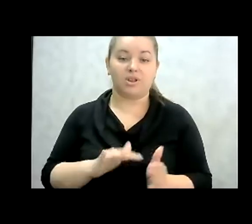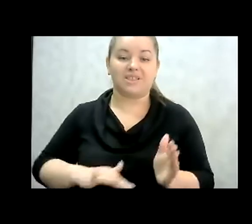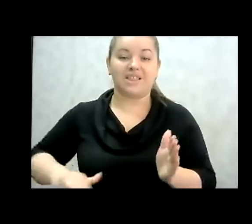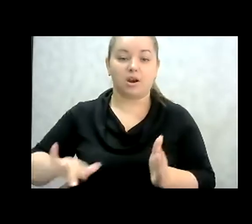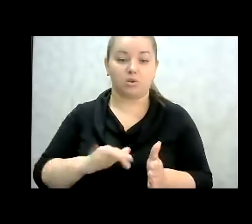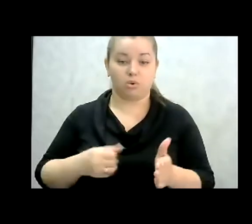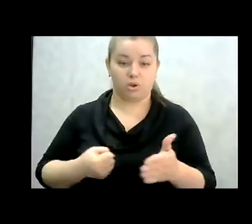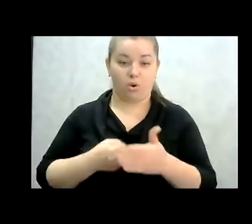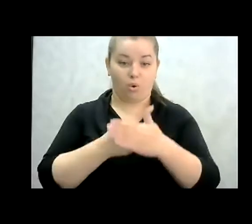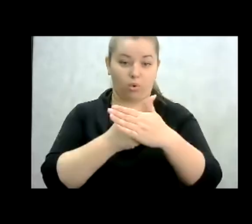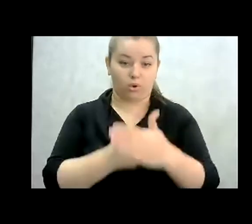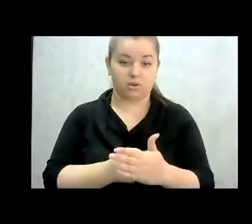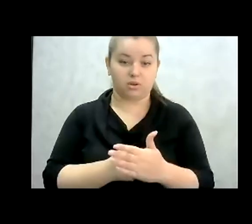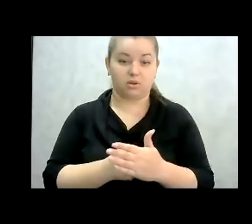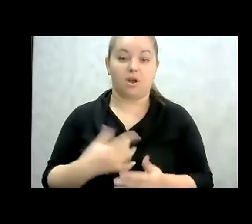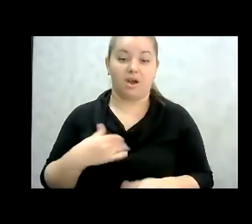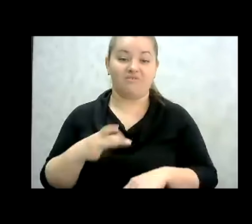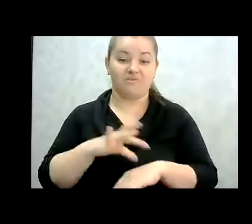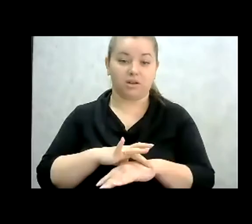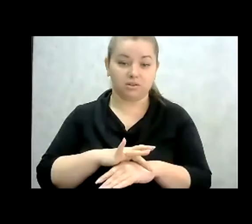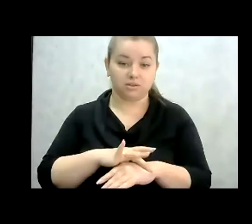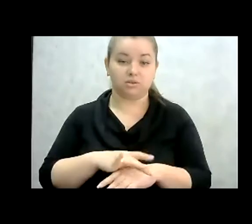were holding the elections